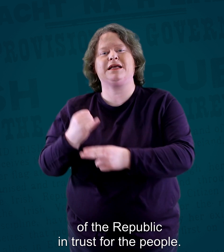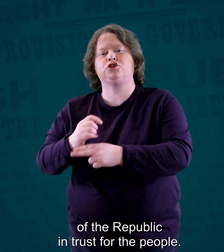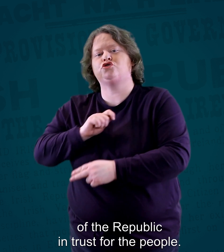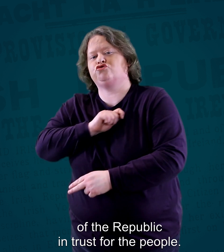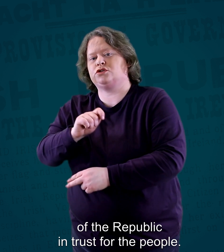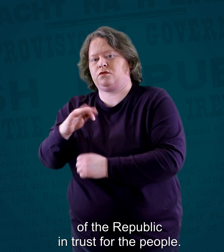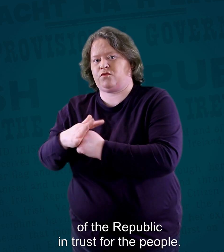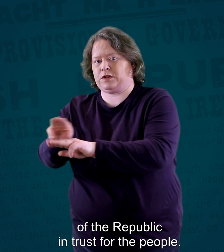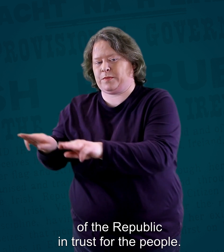for the people.